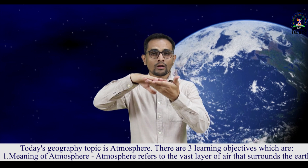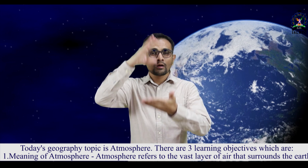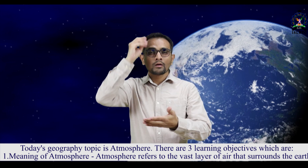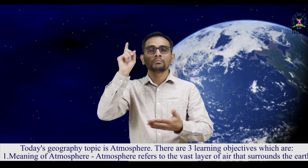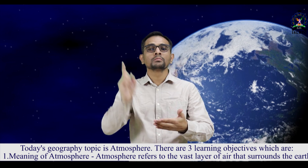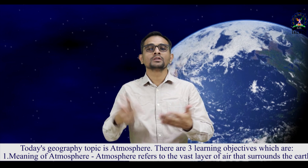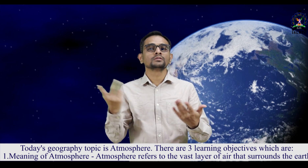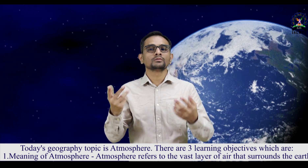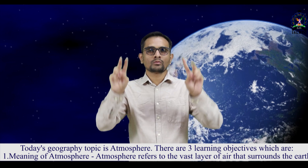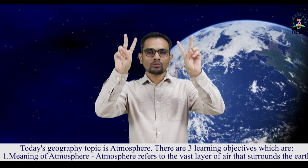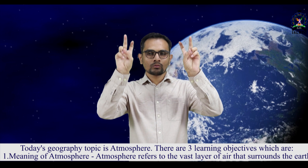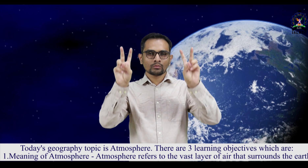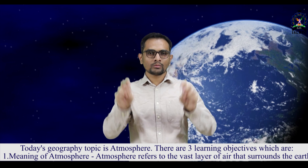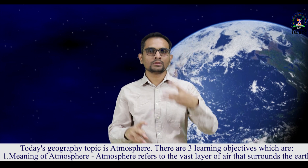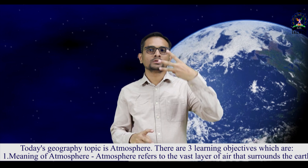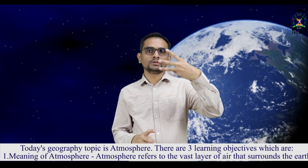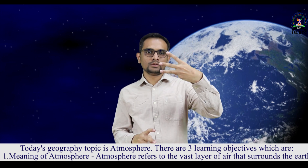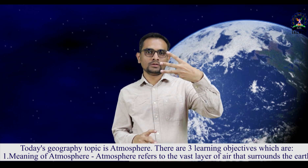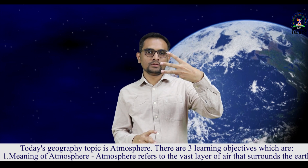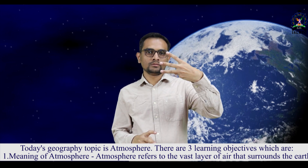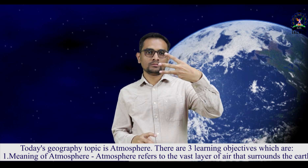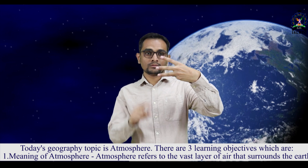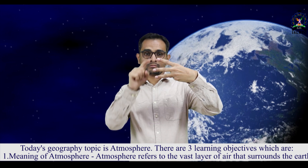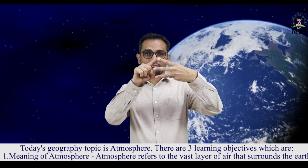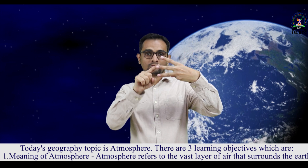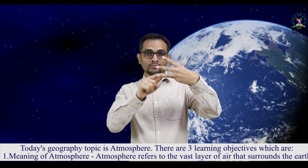There are three learning objectives which are: